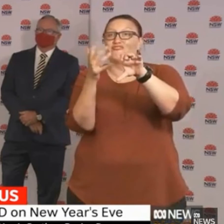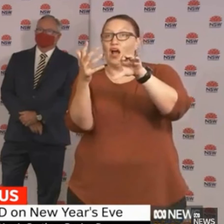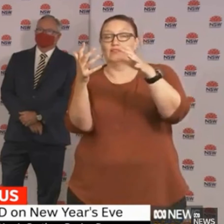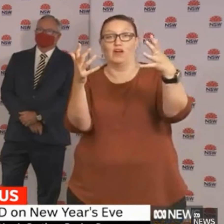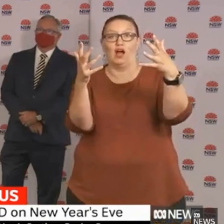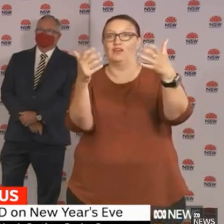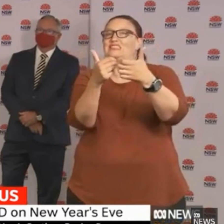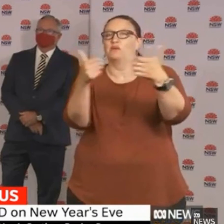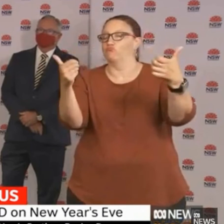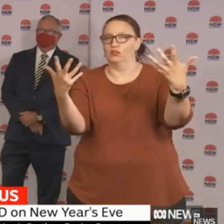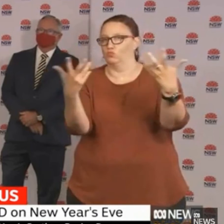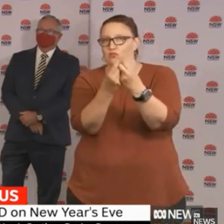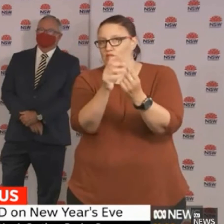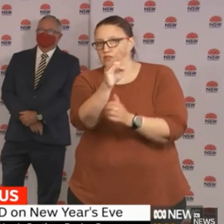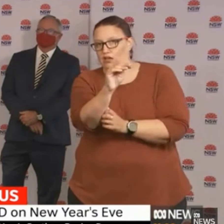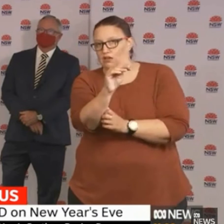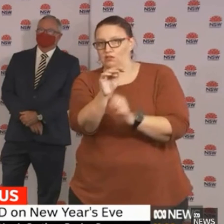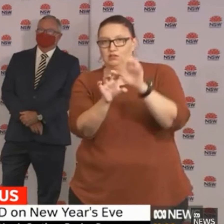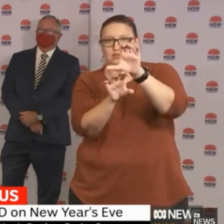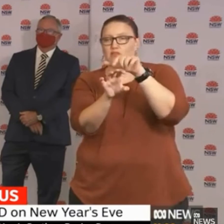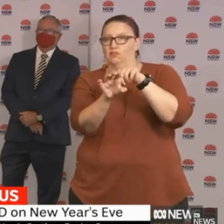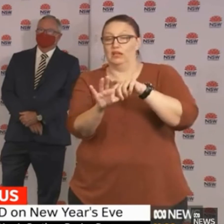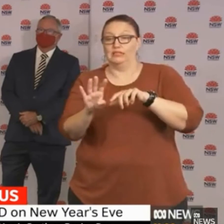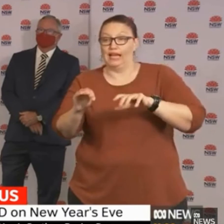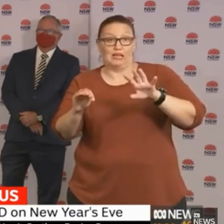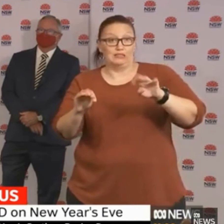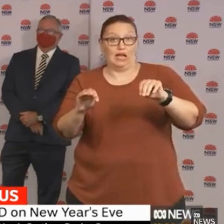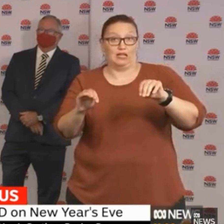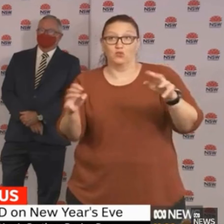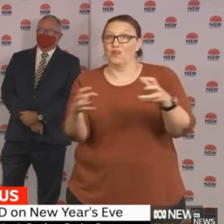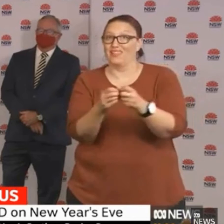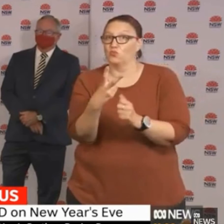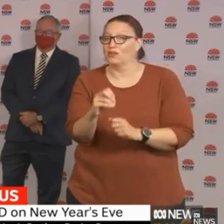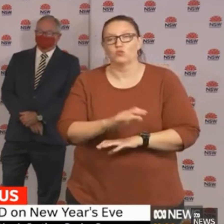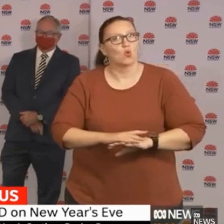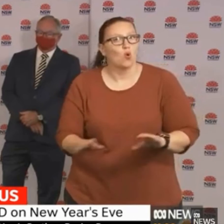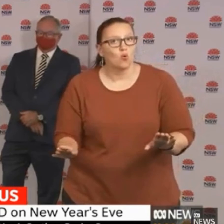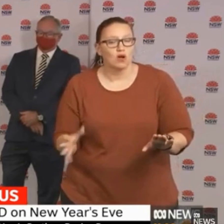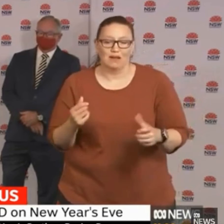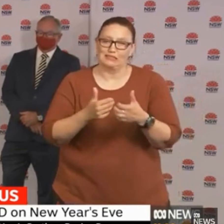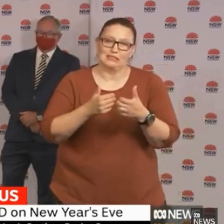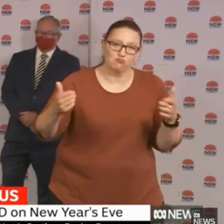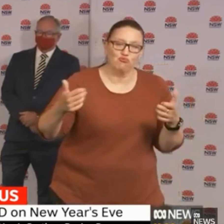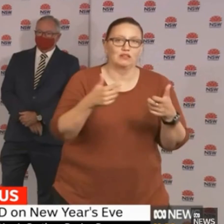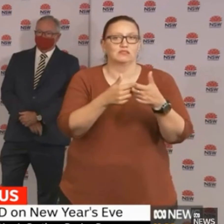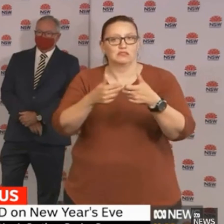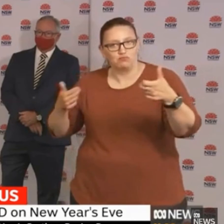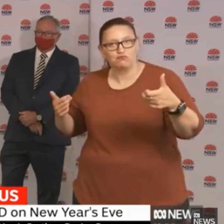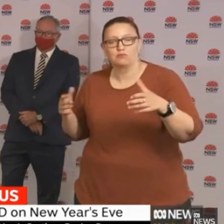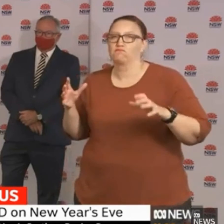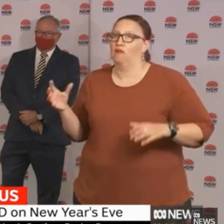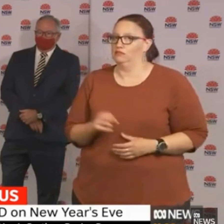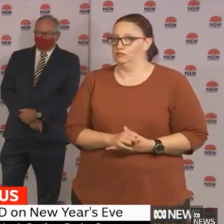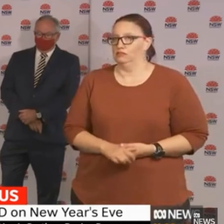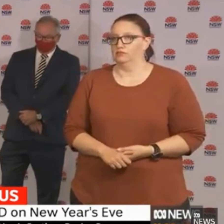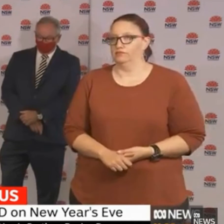the important message. We are allowing outdoor gatherings of 10, and as Dr. Chant says all the time, outdoor gatherings are much safer and less